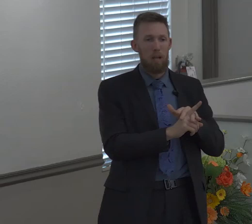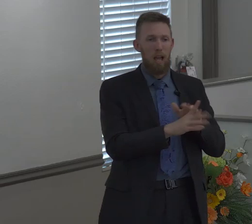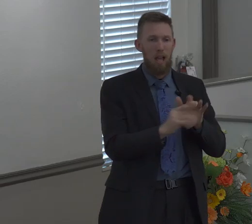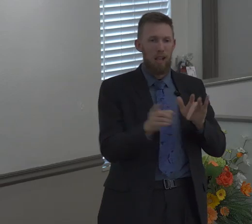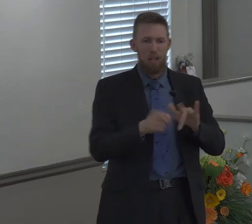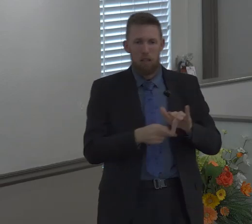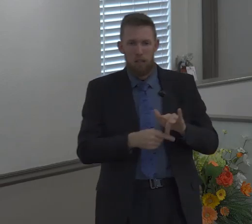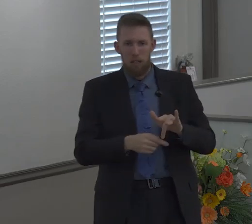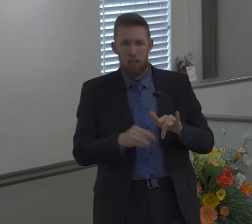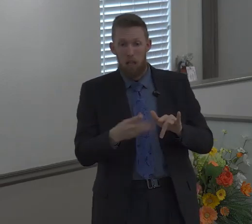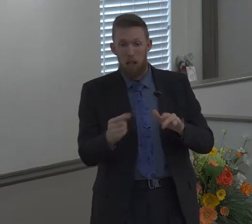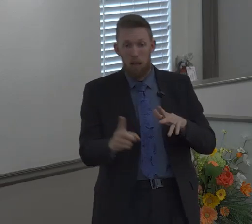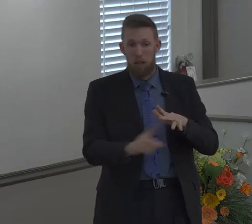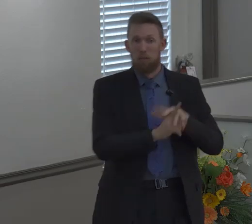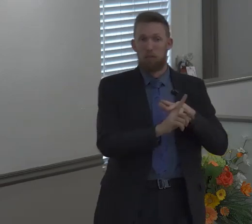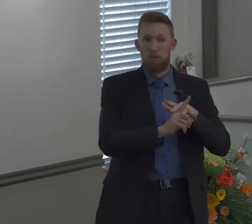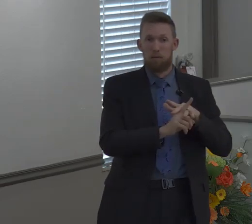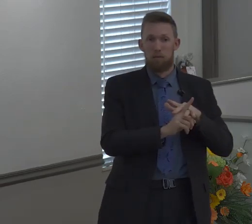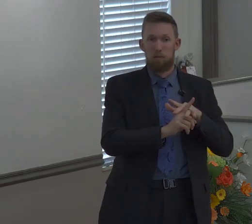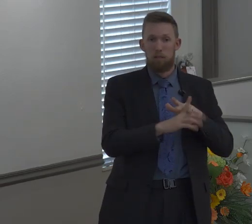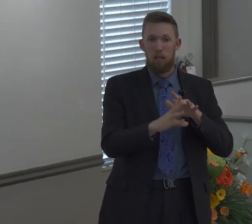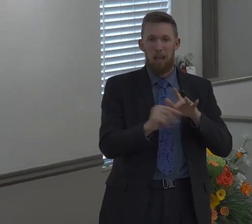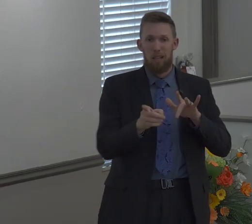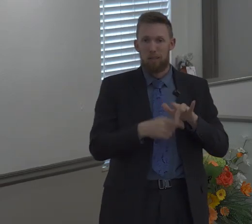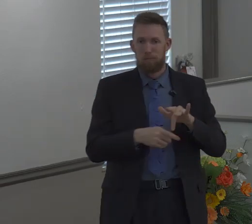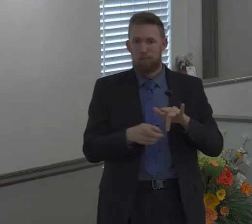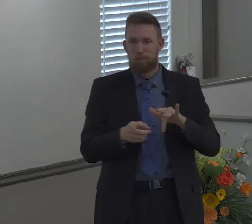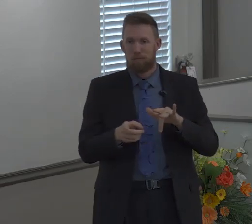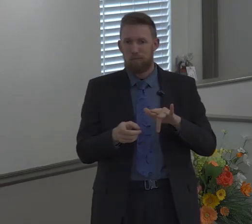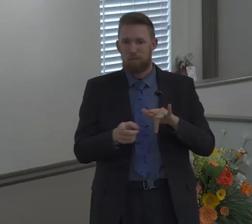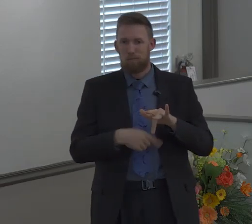then it's a little bit more of a time. Oh, and then they show up.